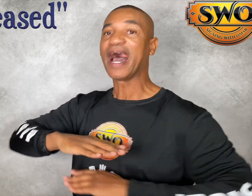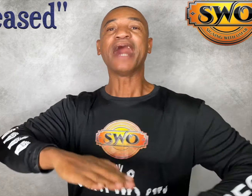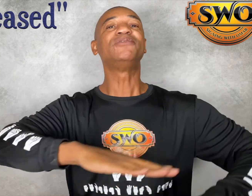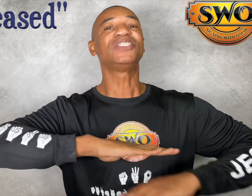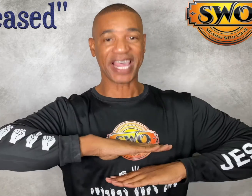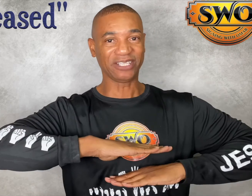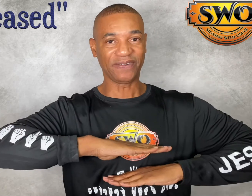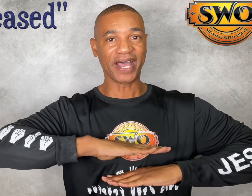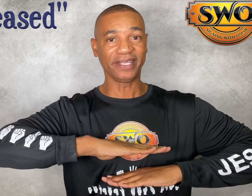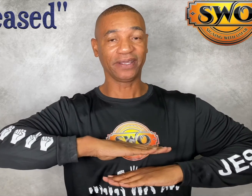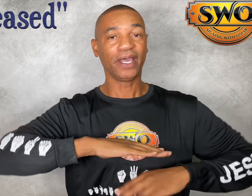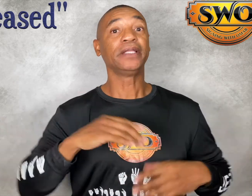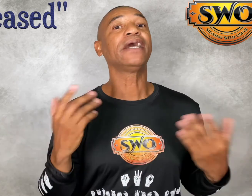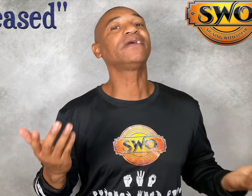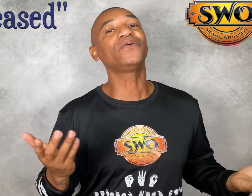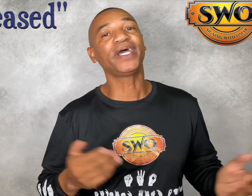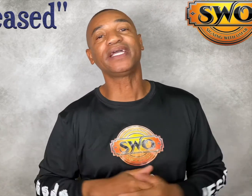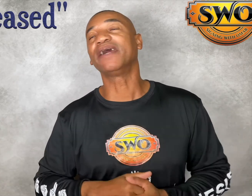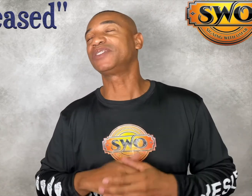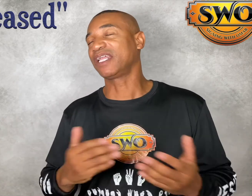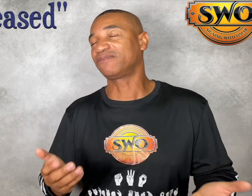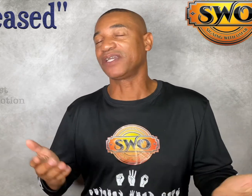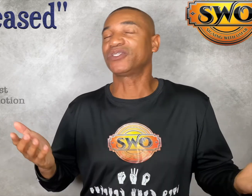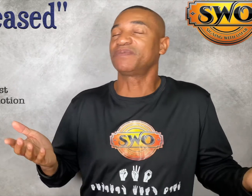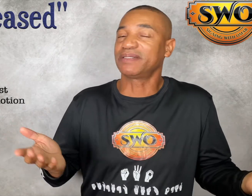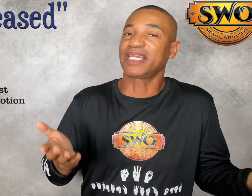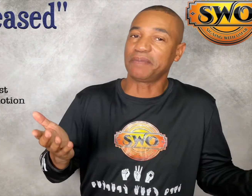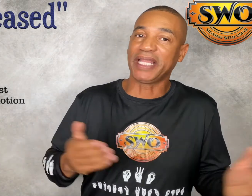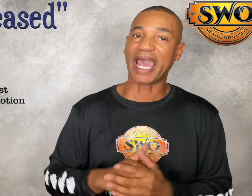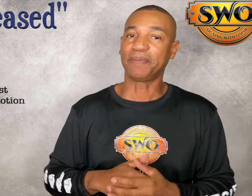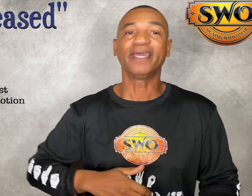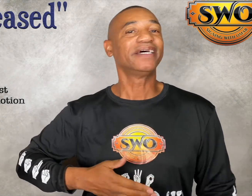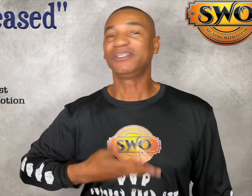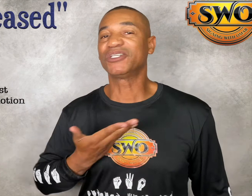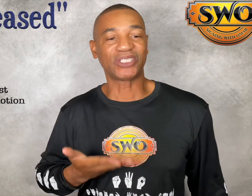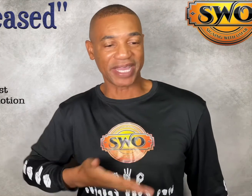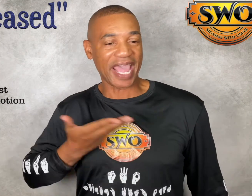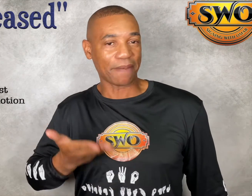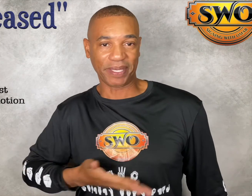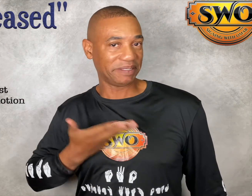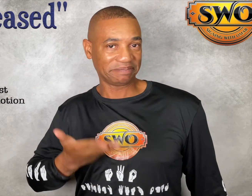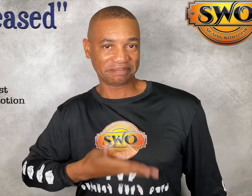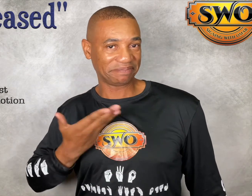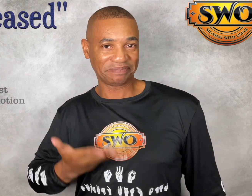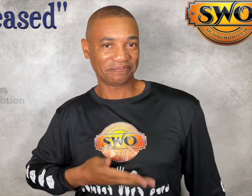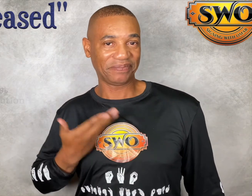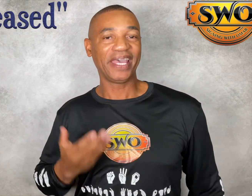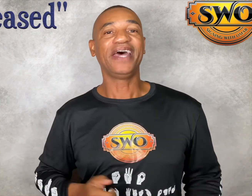I'm satisfied. Now another way I'm satisfied, sometimes I can mean happy. You just sign happy. That